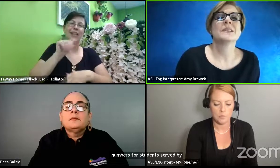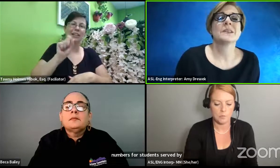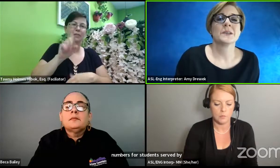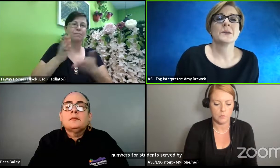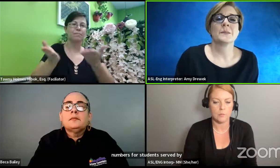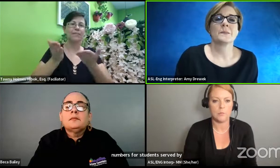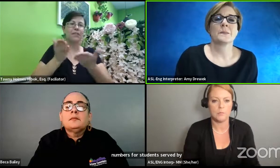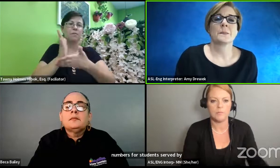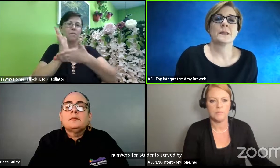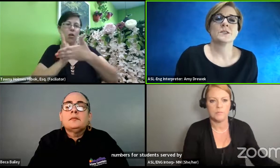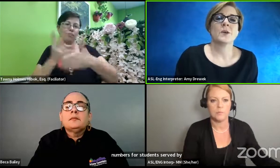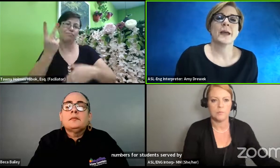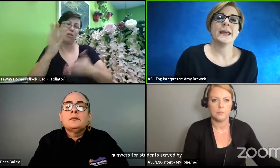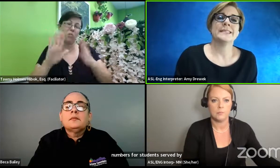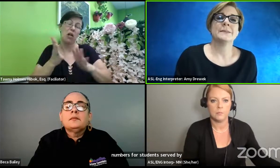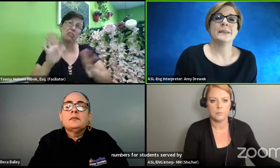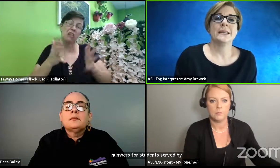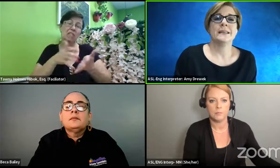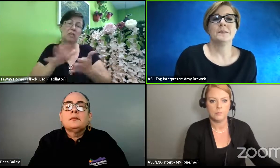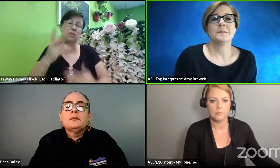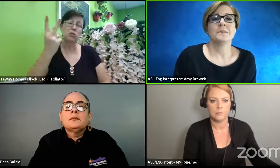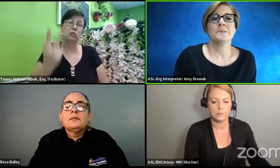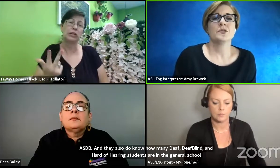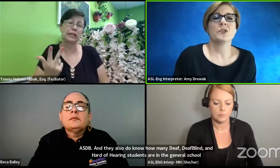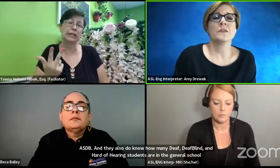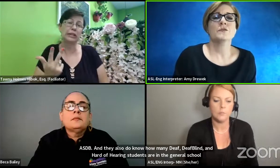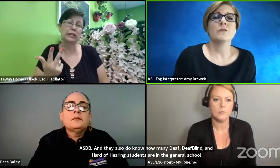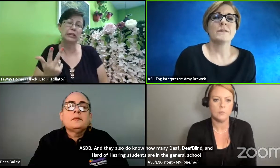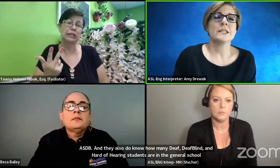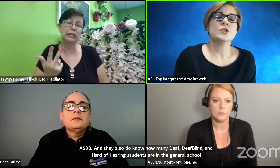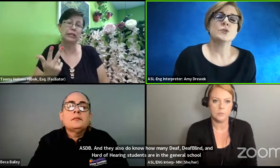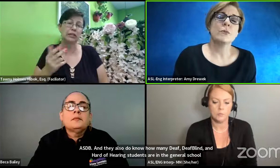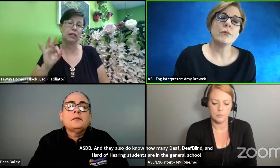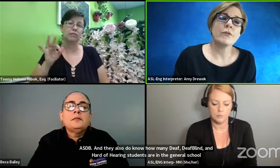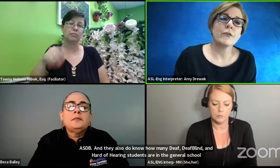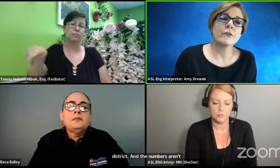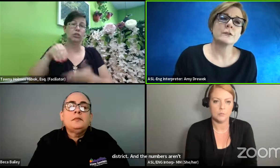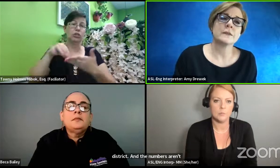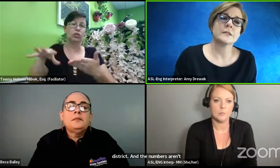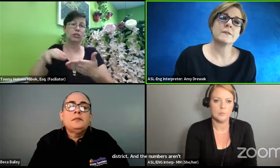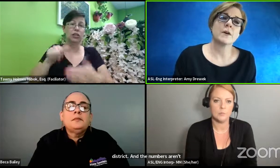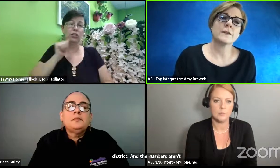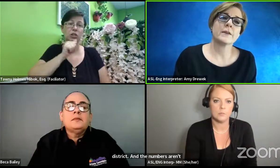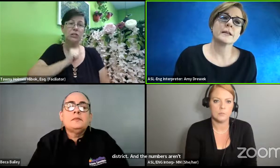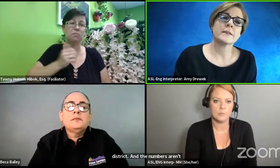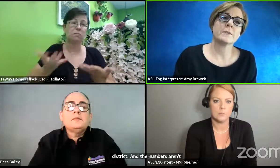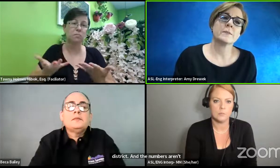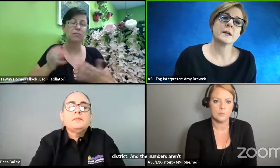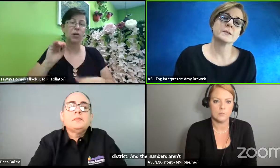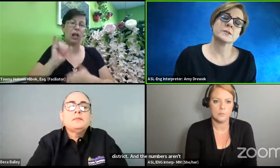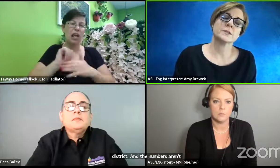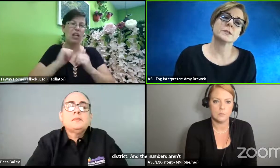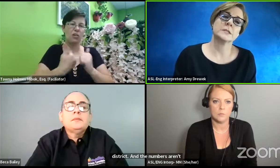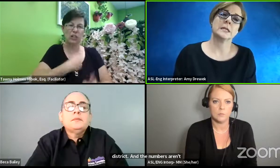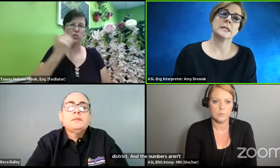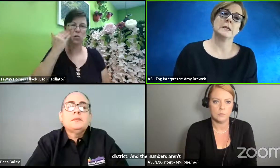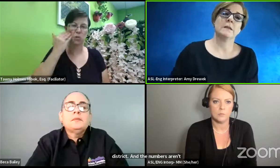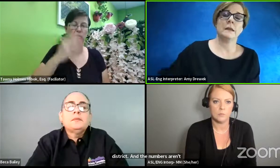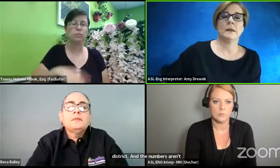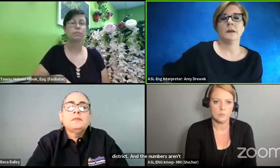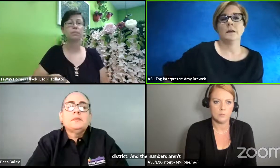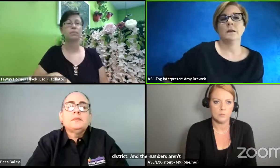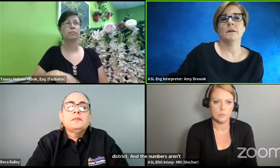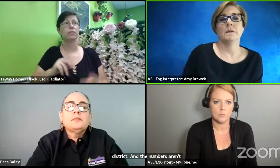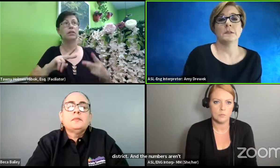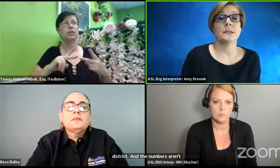matching. So ASDB serves roughly 2/3 of deaf, hard of hearing, and deaf and blind students